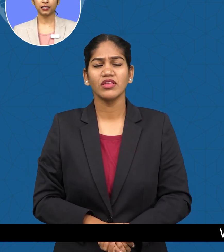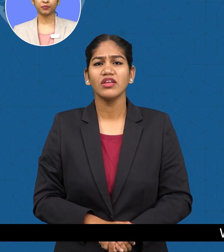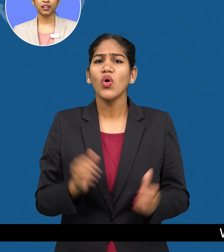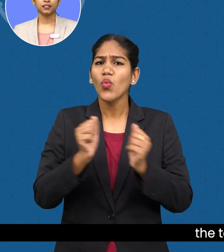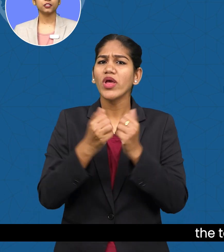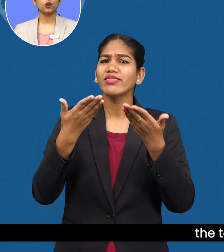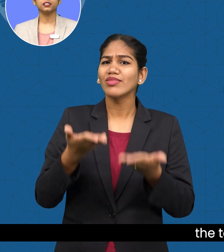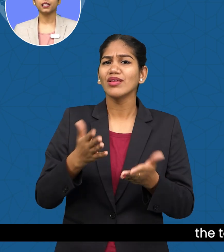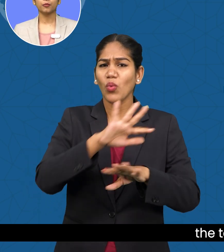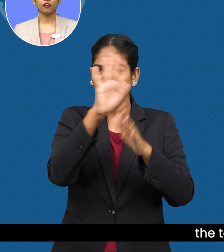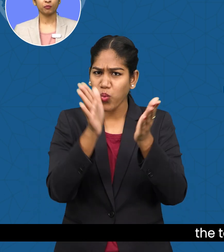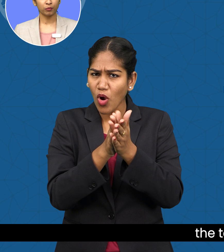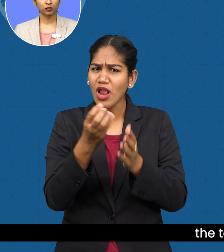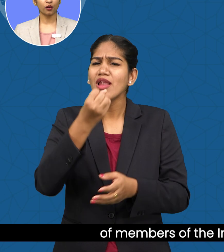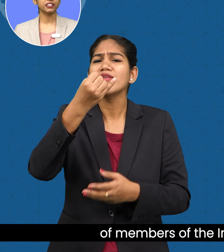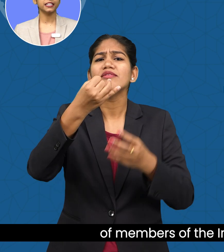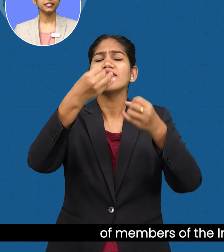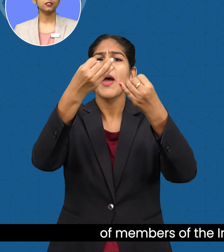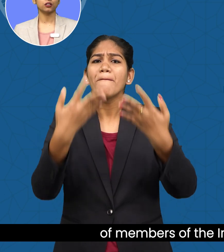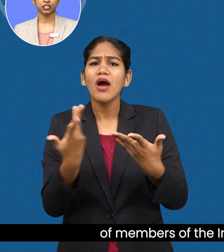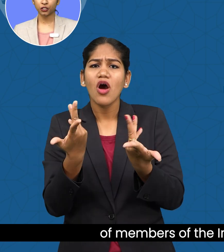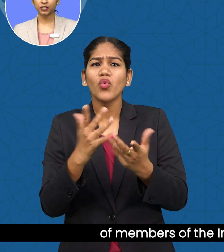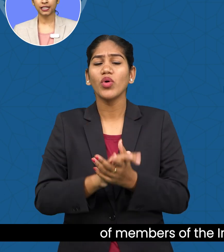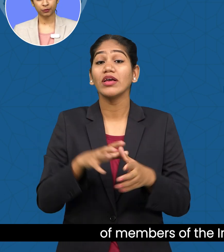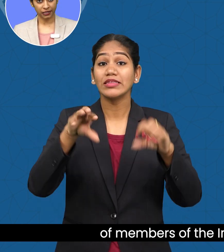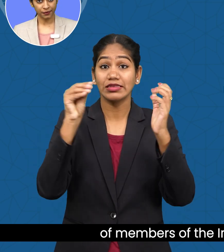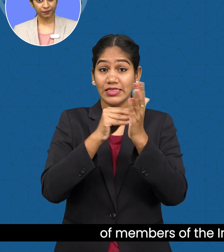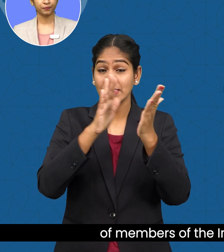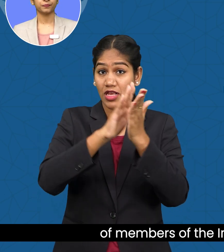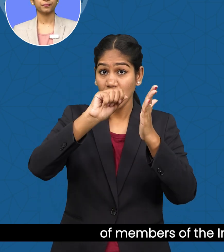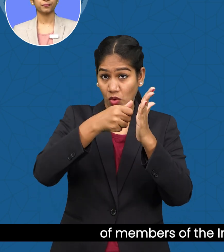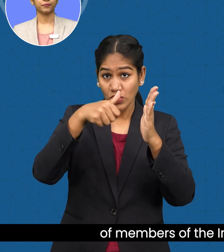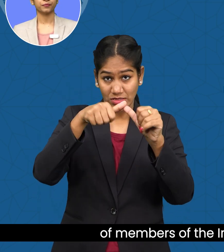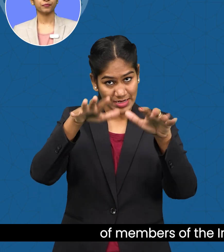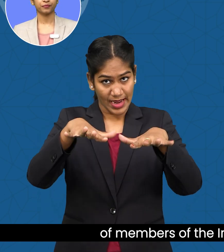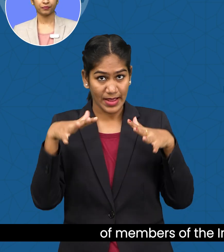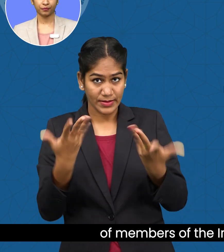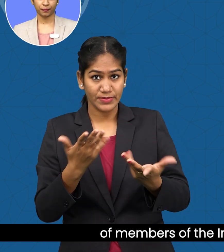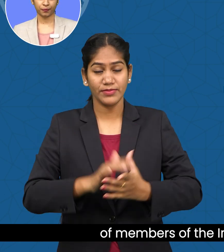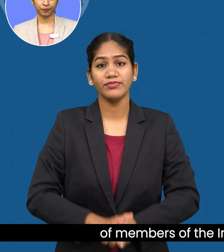With this, the total number of members of the Indian Constituent Assembly